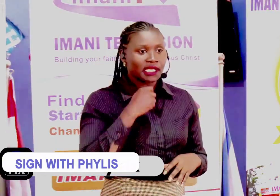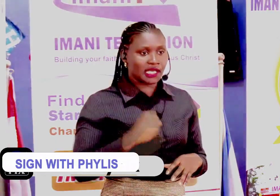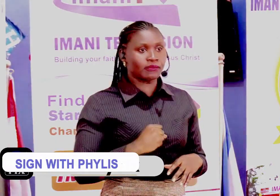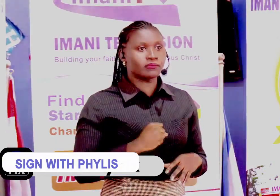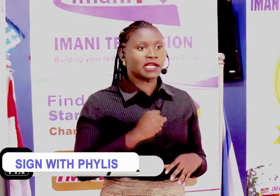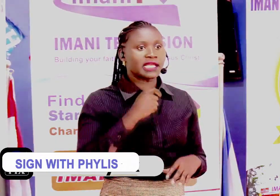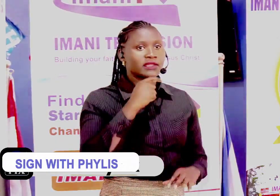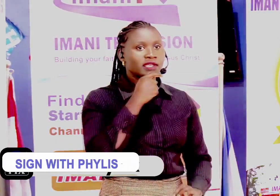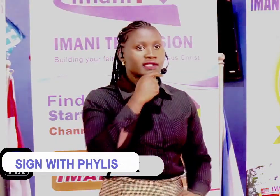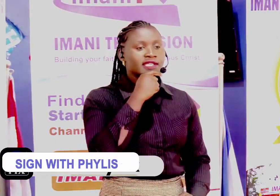like this,